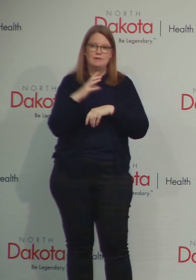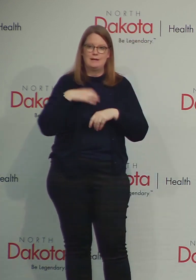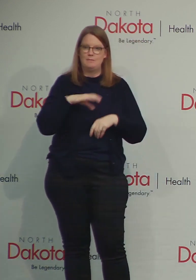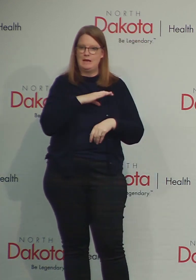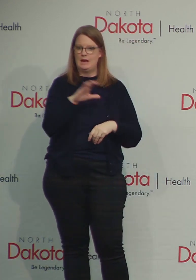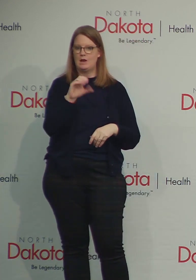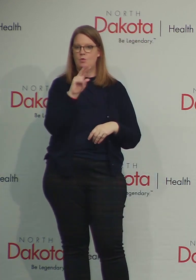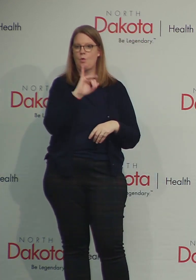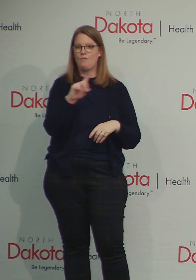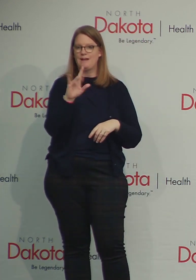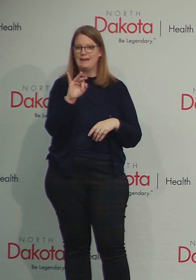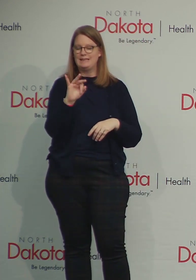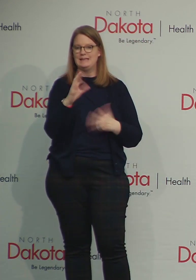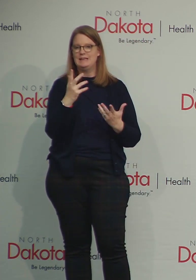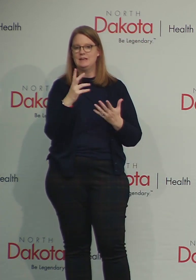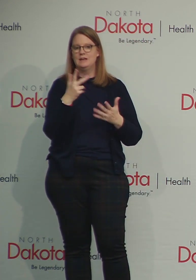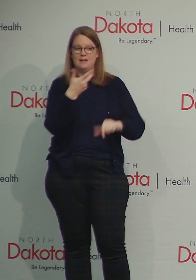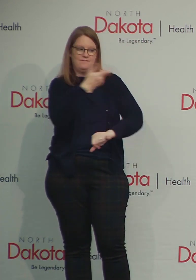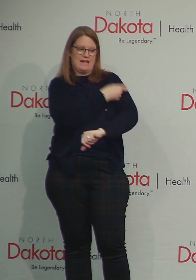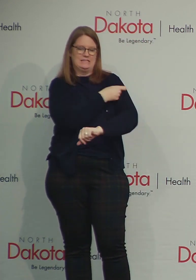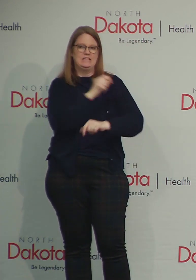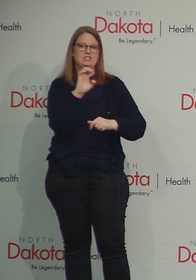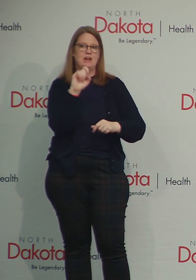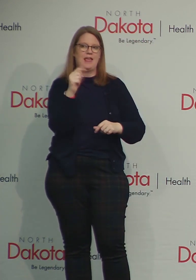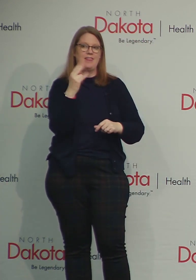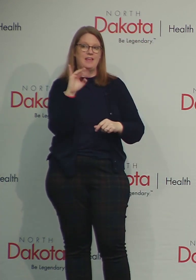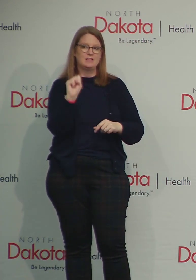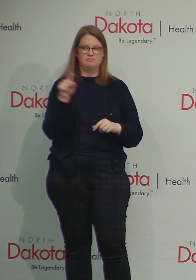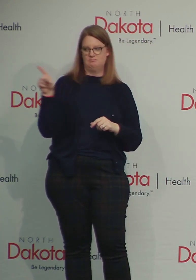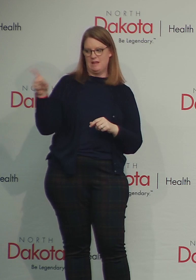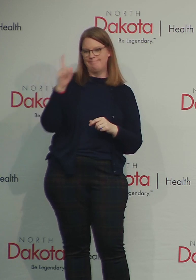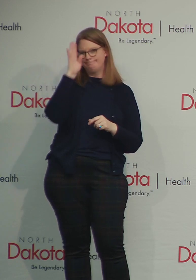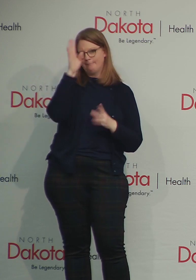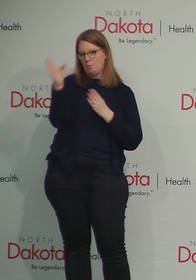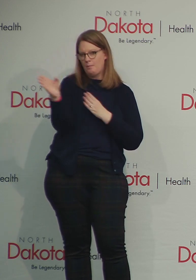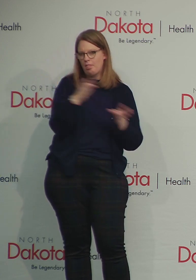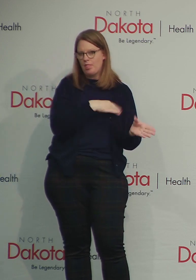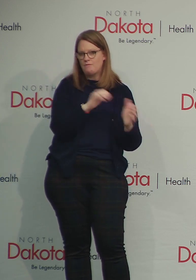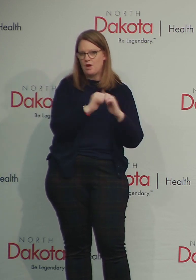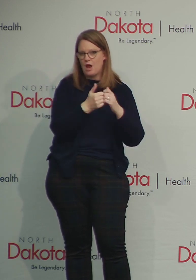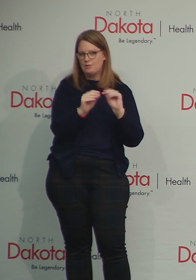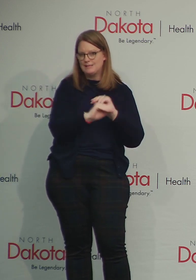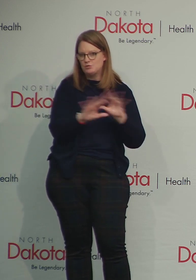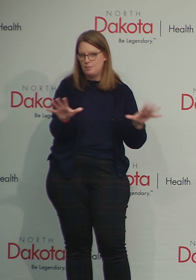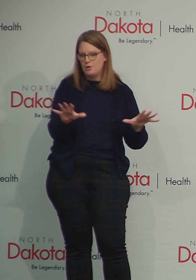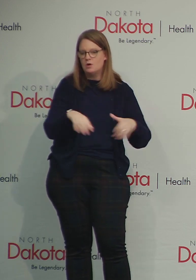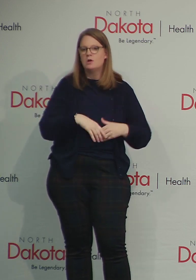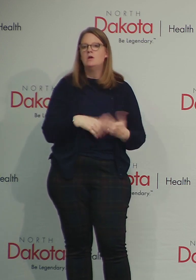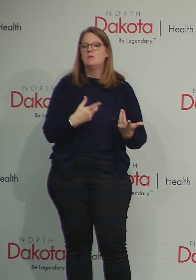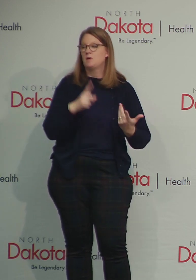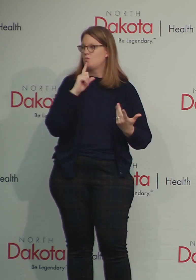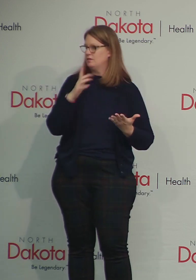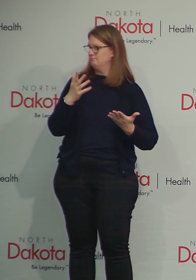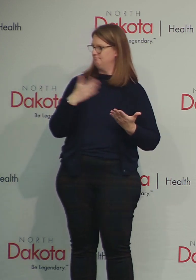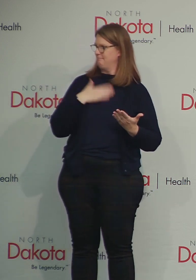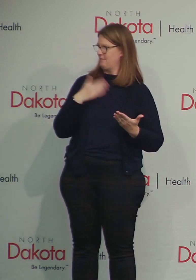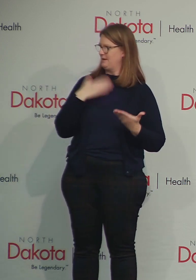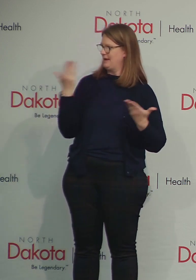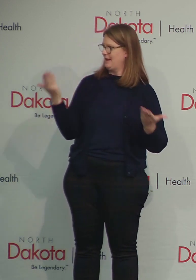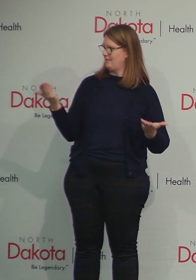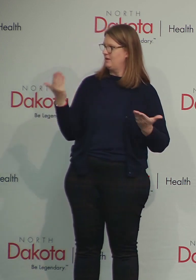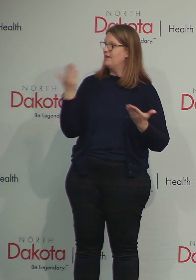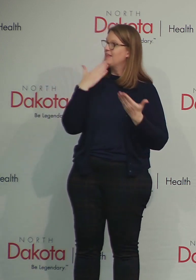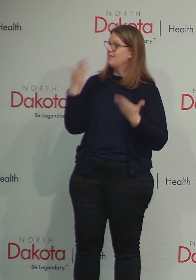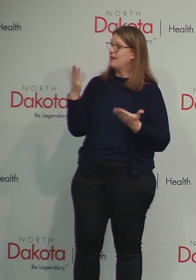COVID-19 vaccination ethics. They've got a plan for distribution as they become available, but pleased to have her today. Thank you, Molly, for all your